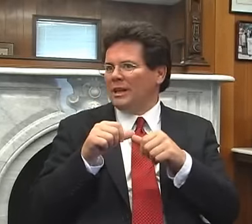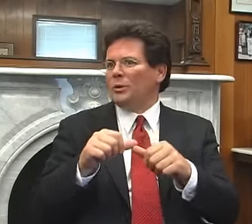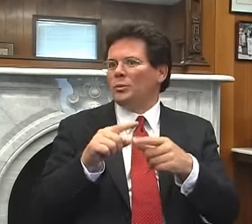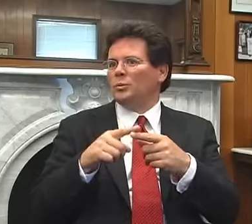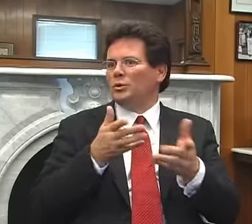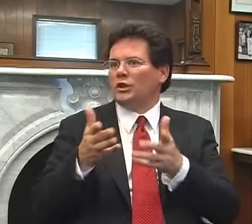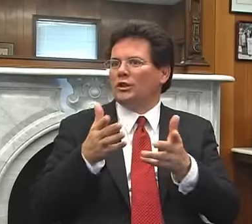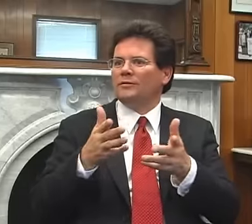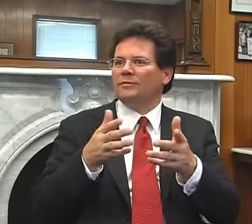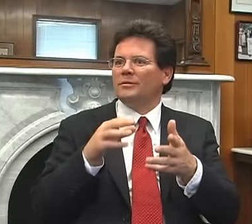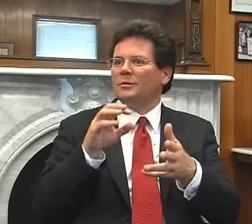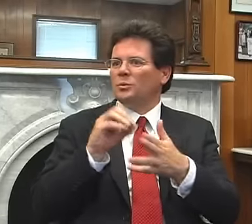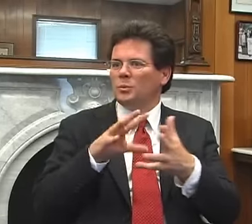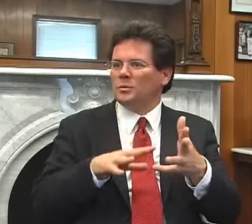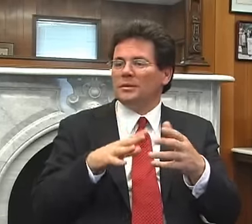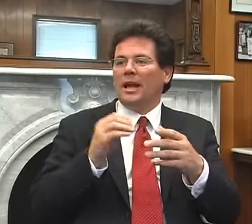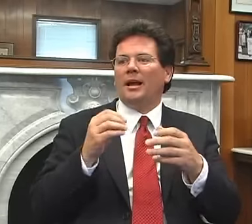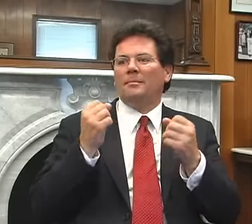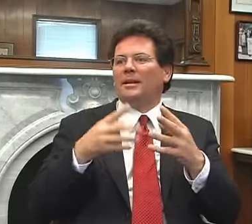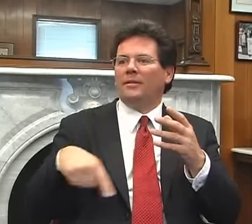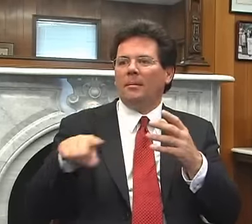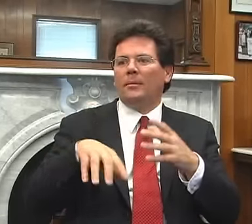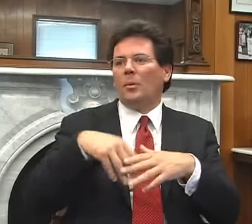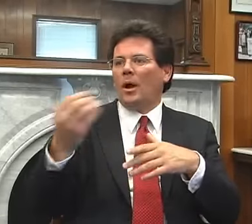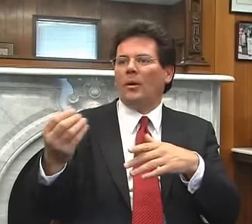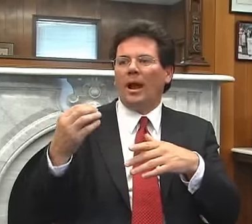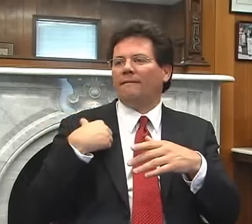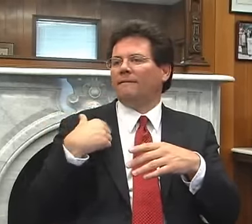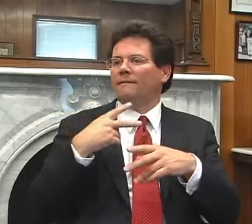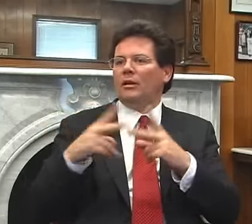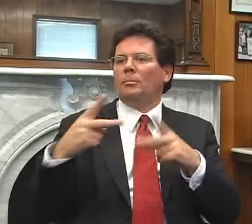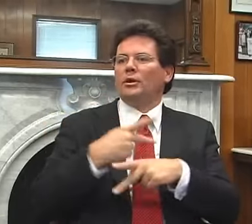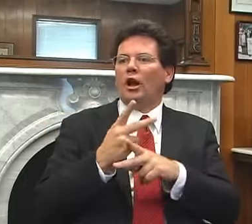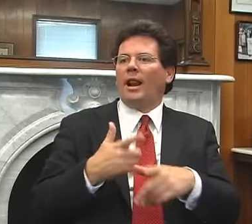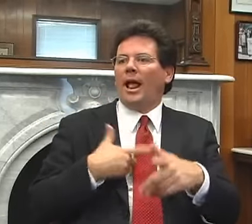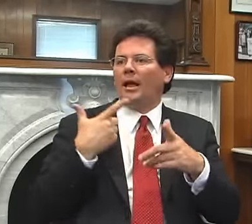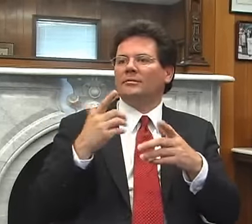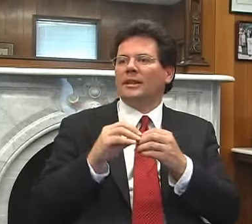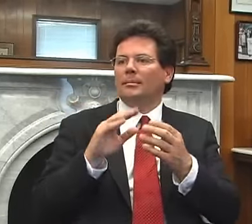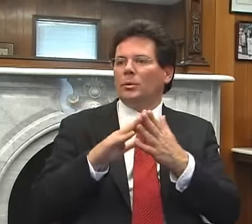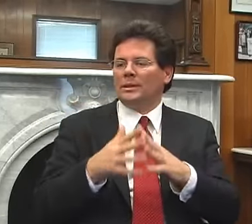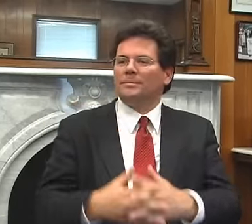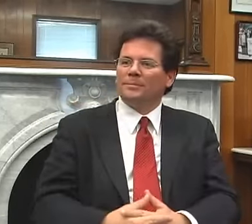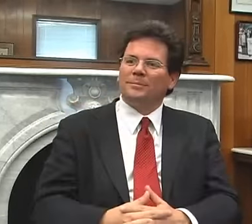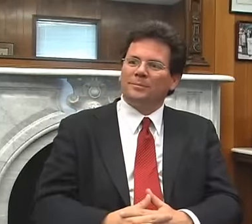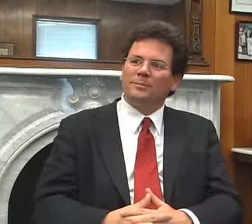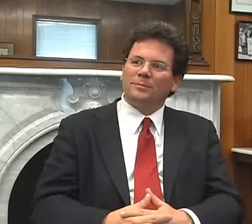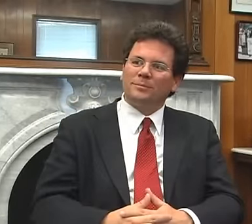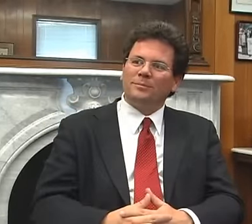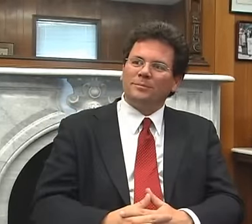looking forward to continuing serving students. And many of them go out and have very productive lives in the community.